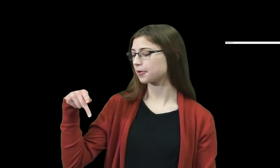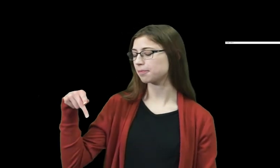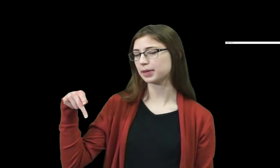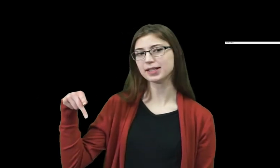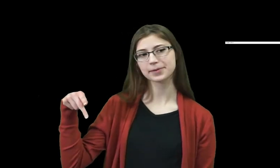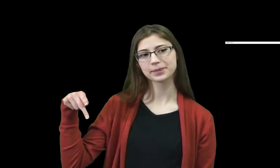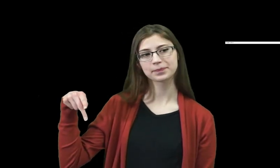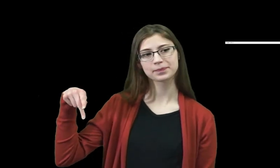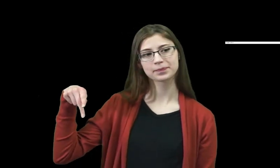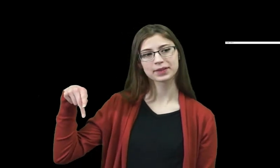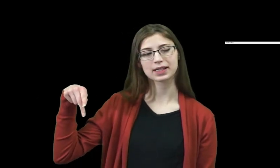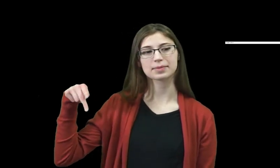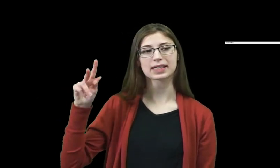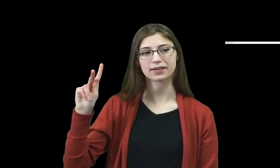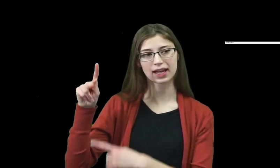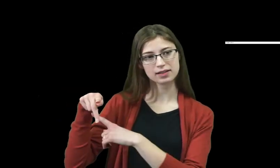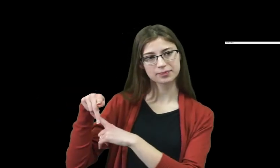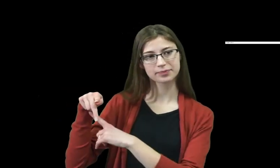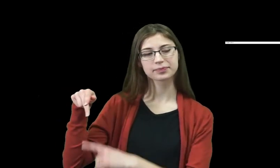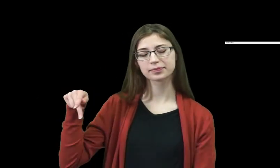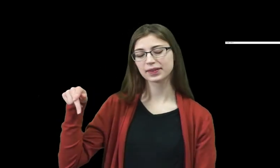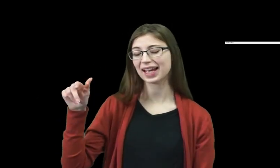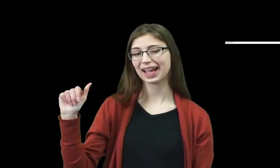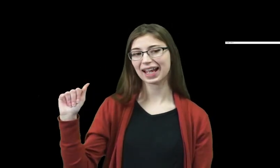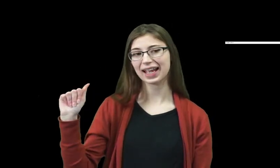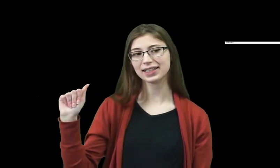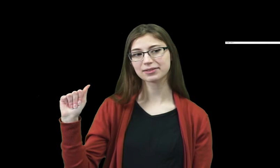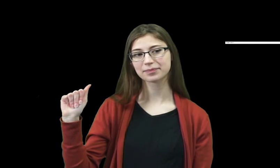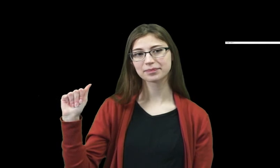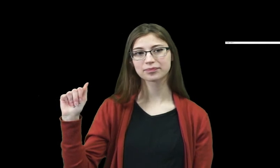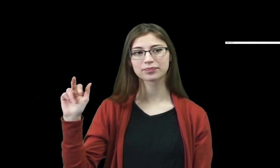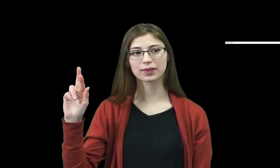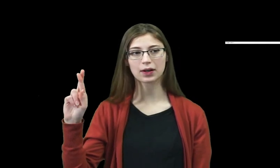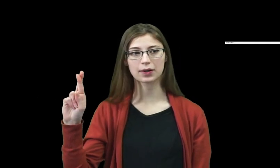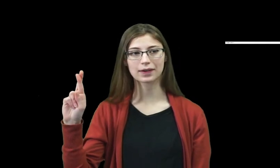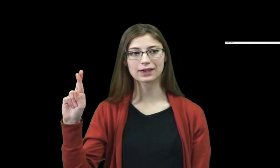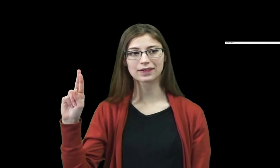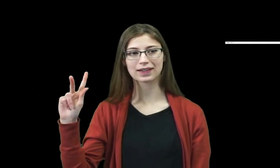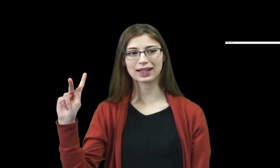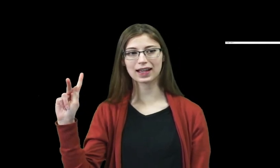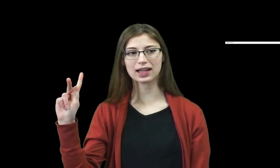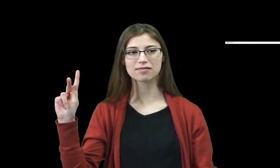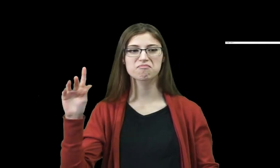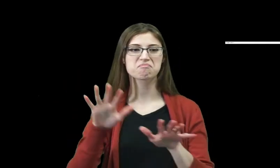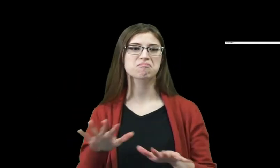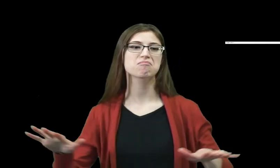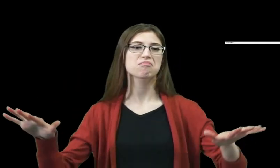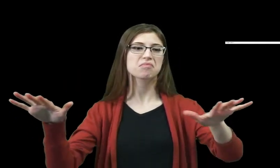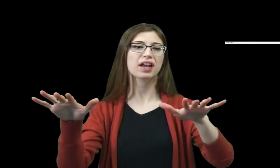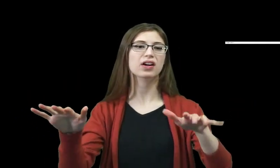P, and upside down K, A, R, K, area.